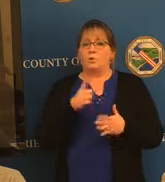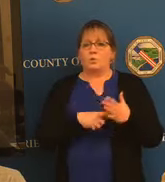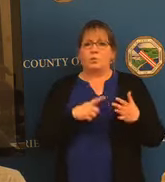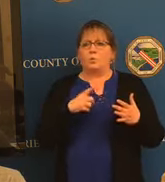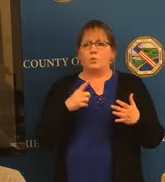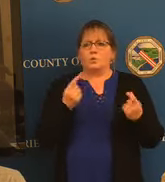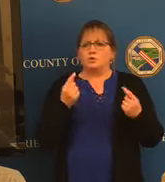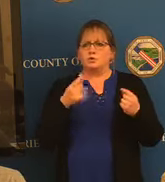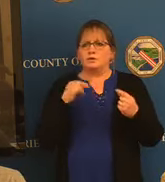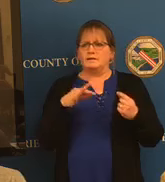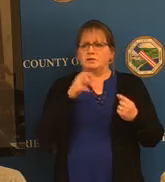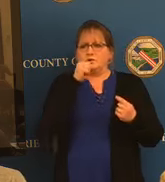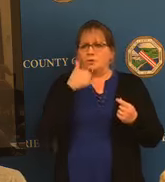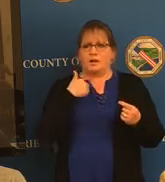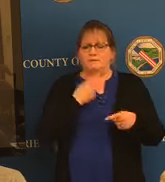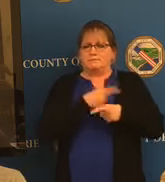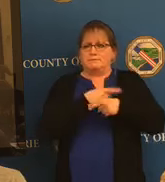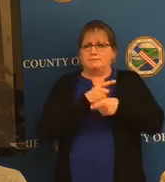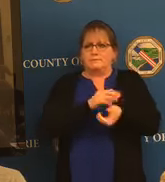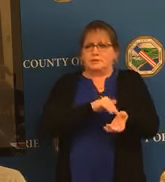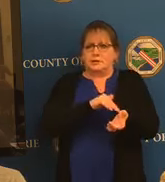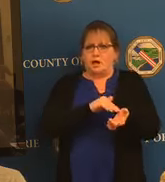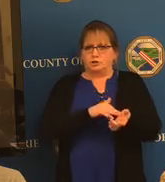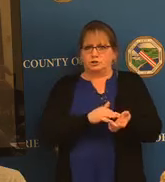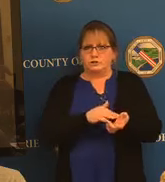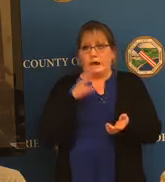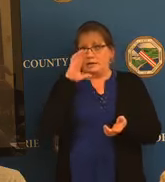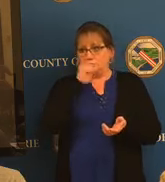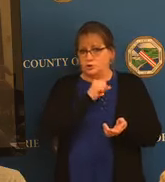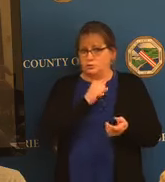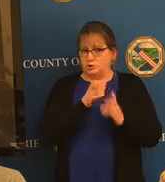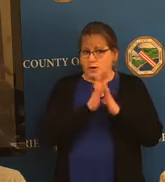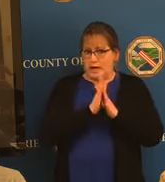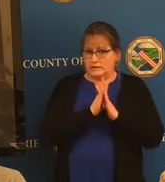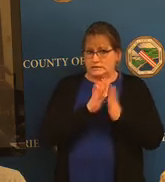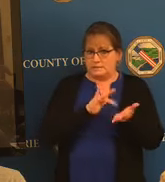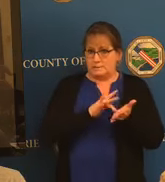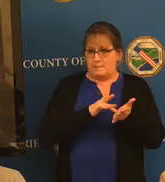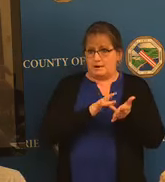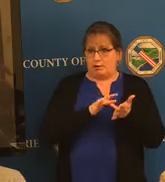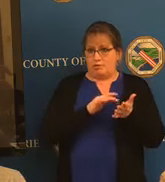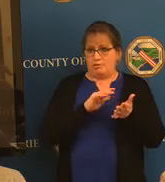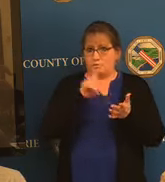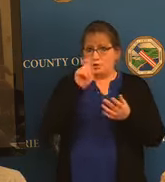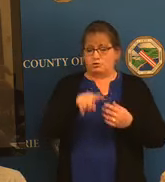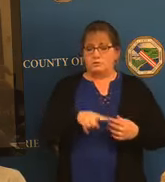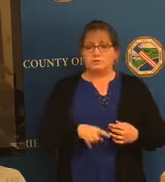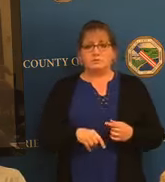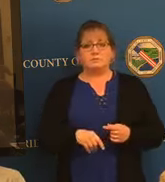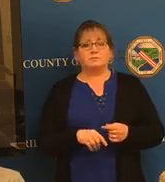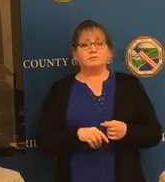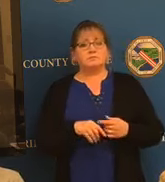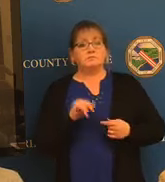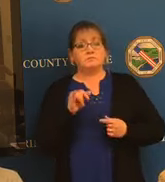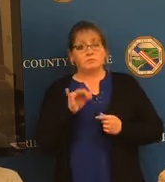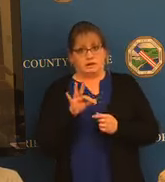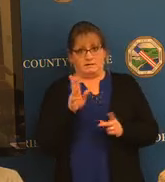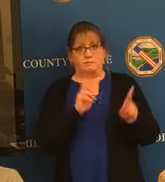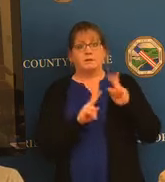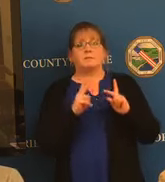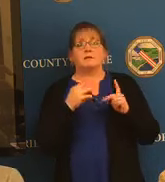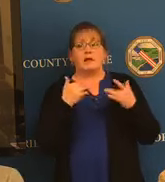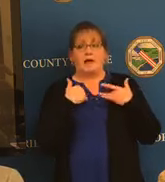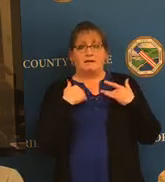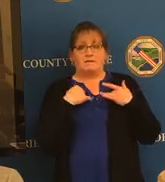care physician? I assume to ask medical questions. There are many people who are insured.